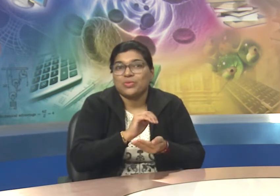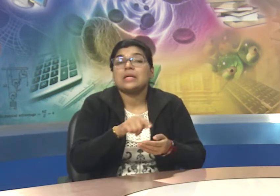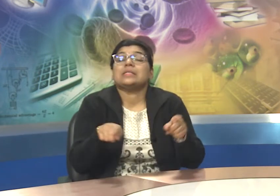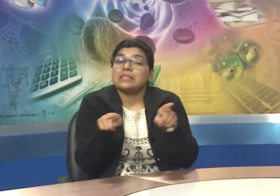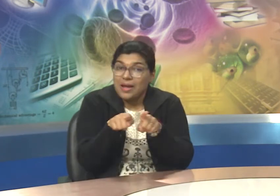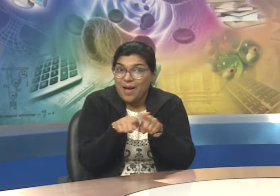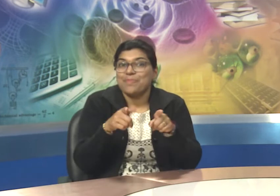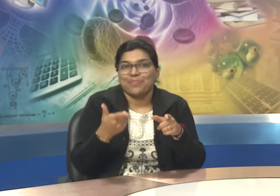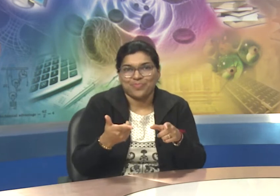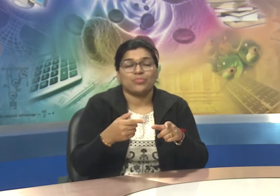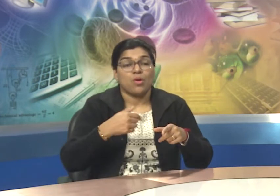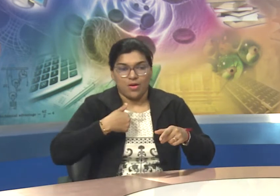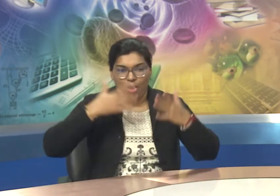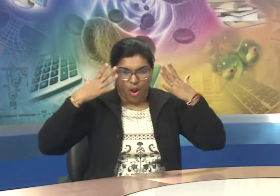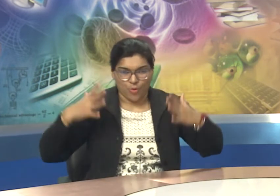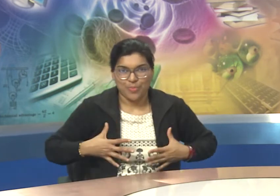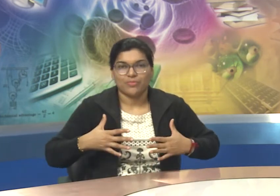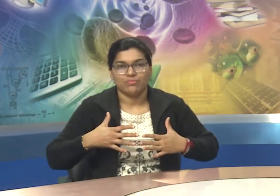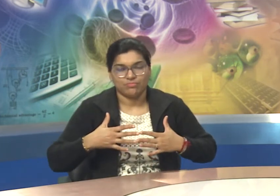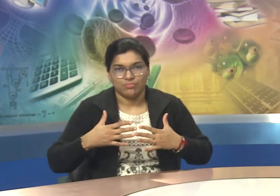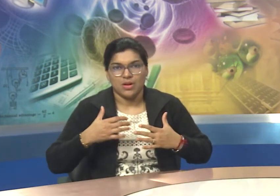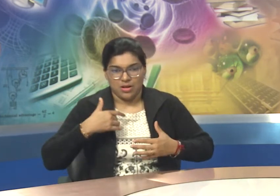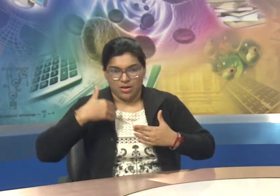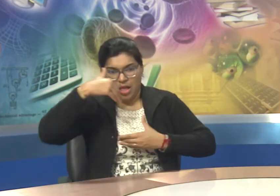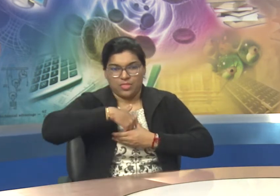lay eggs, and as a rule